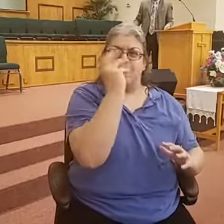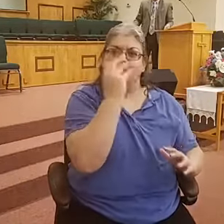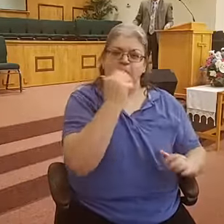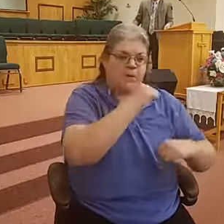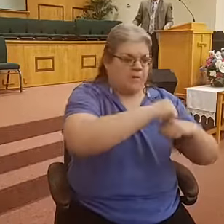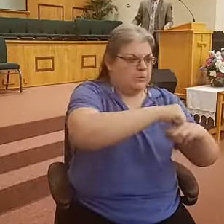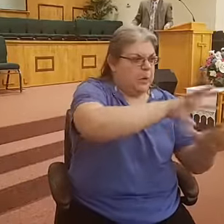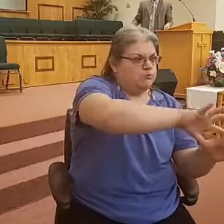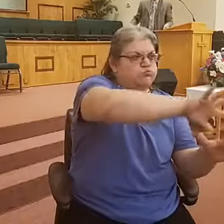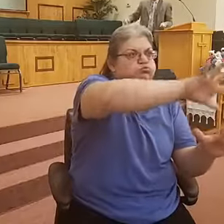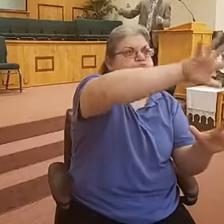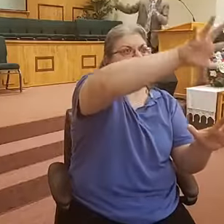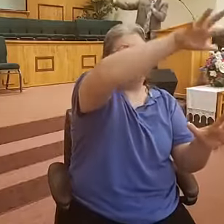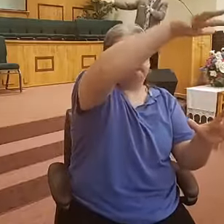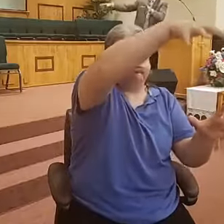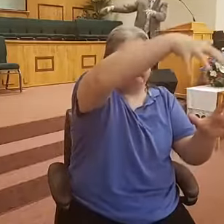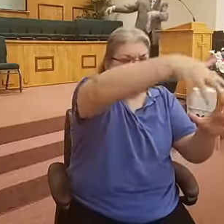city.